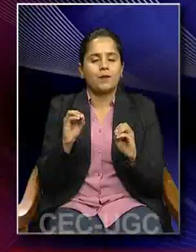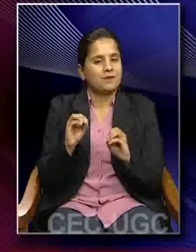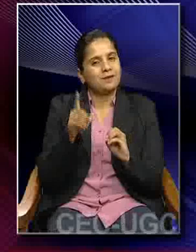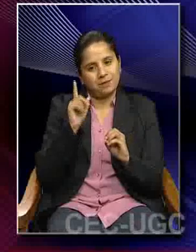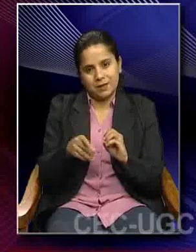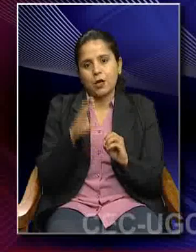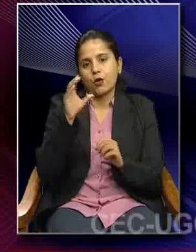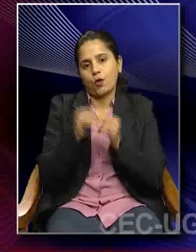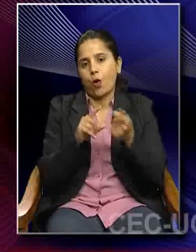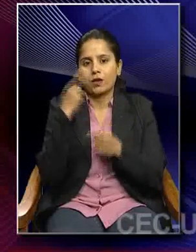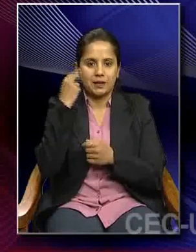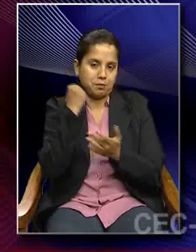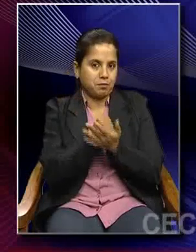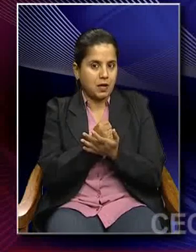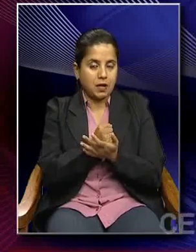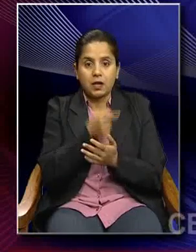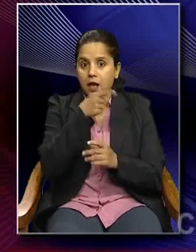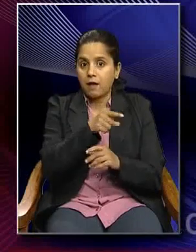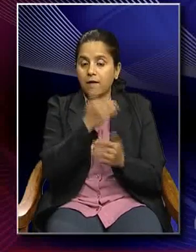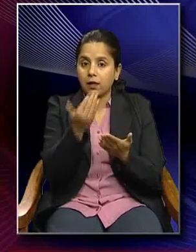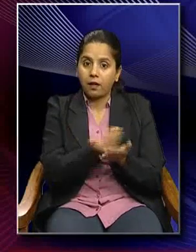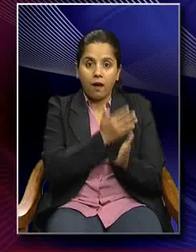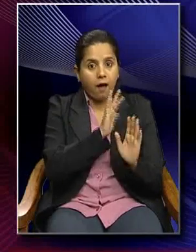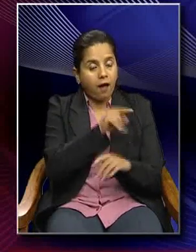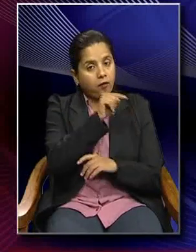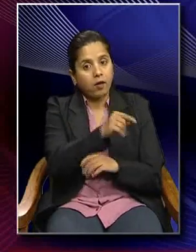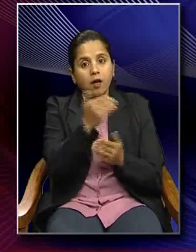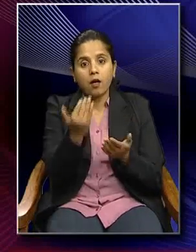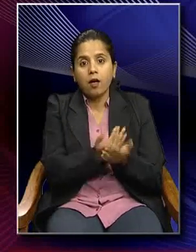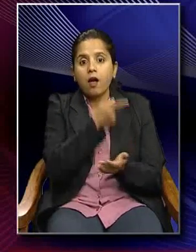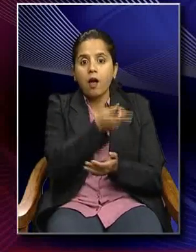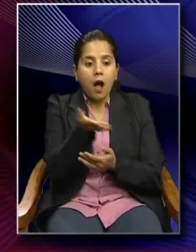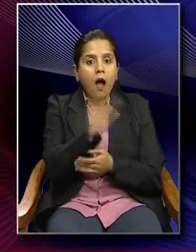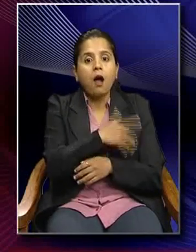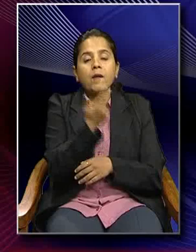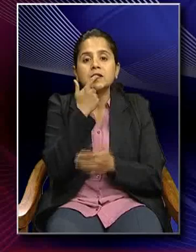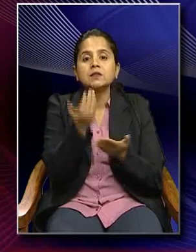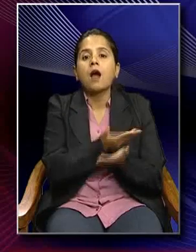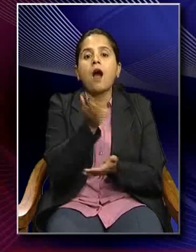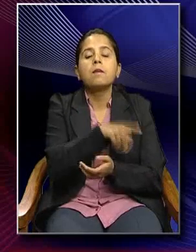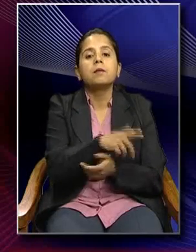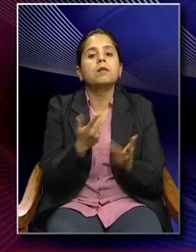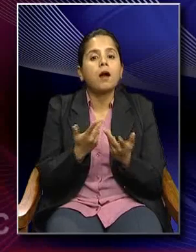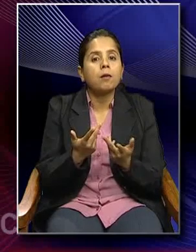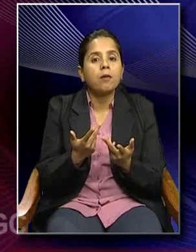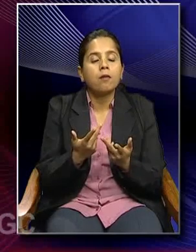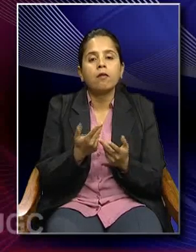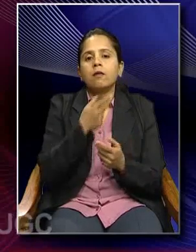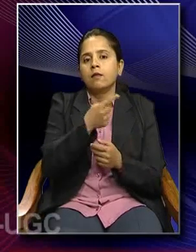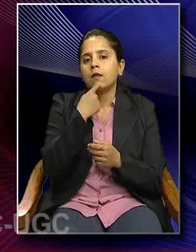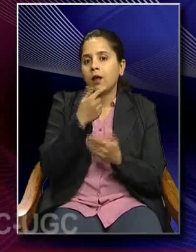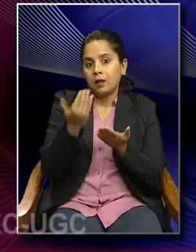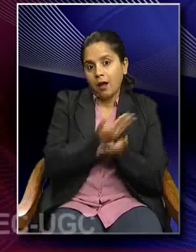be a cause. So if there is a curd, how did that curd come into existence? It came